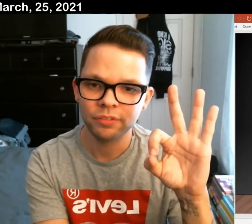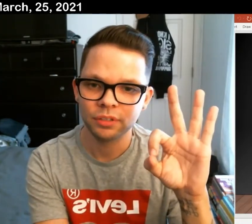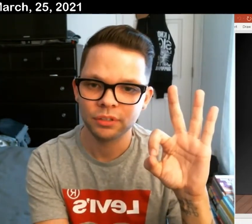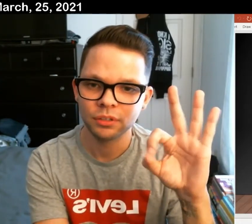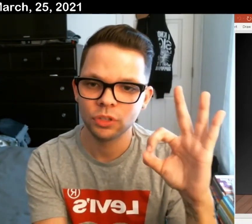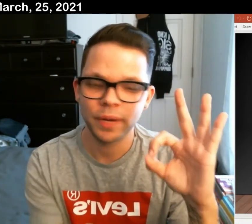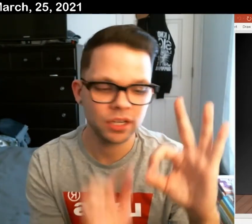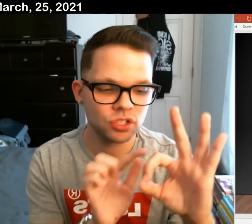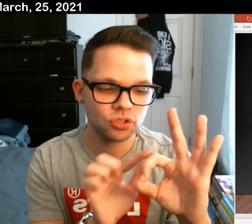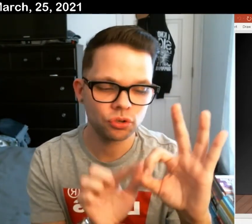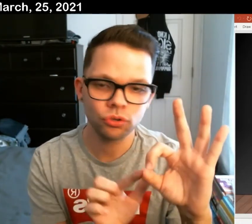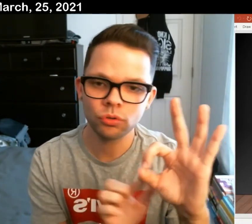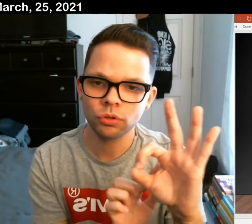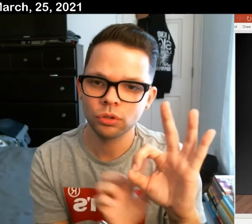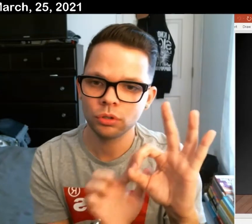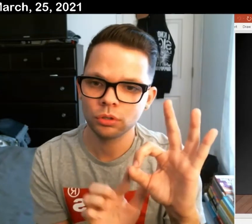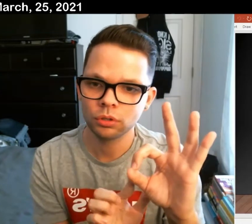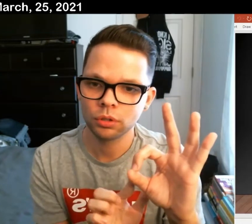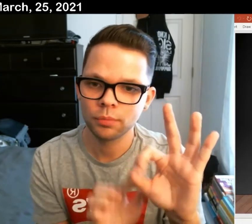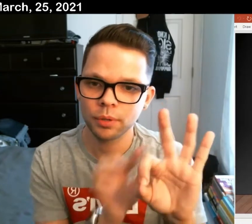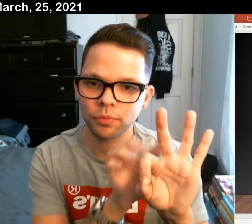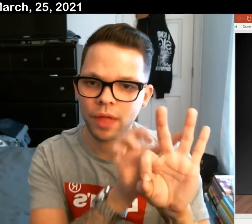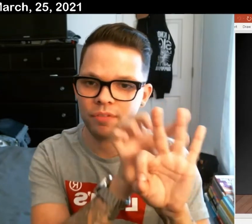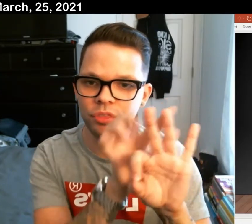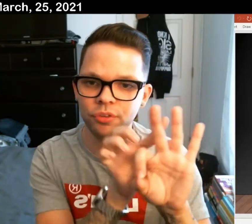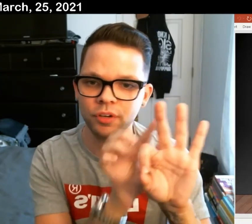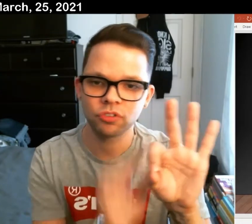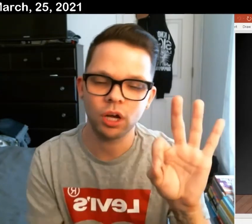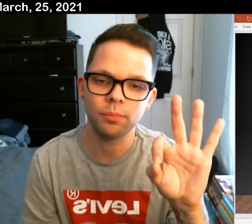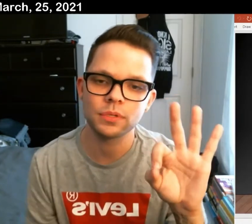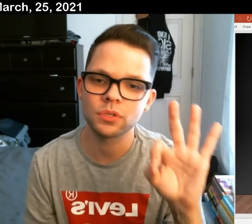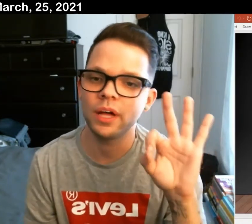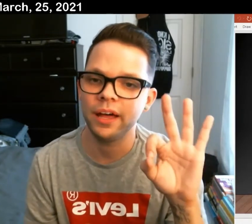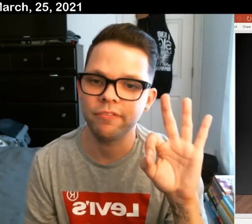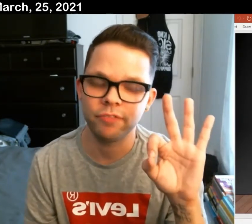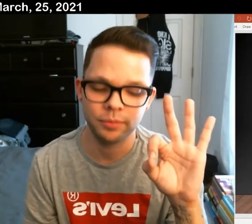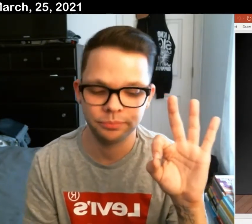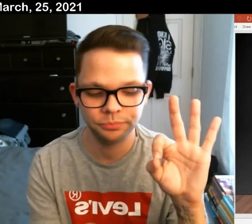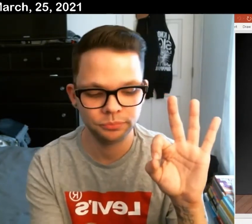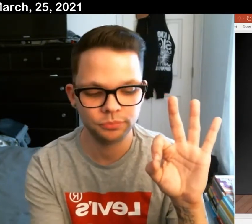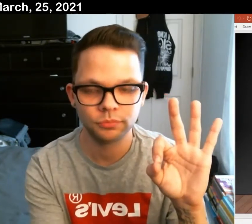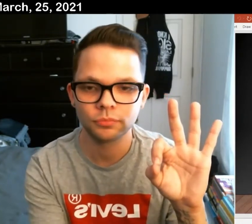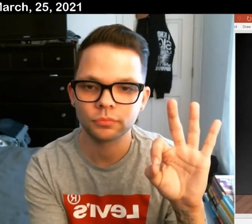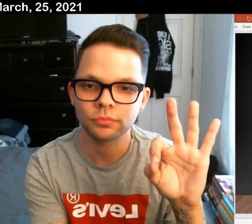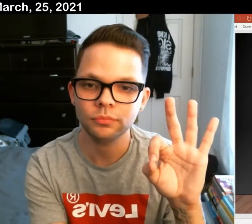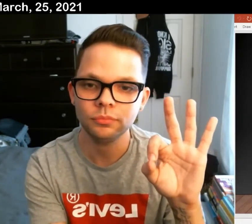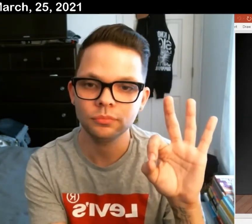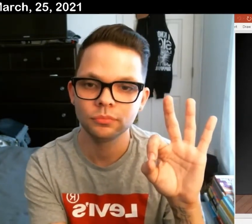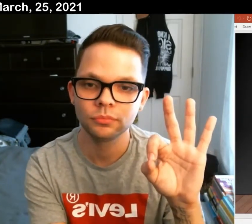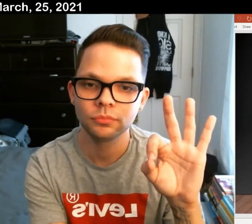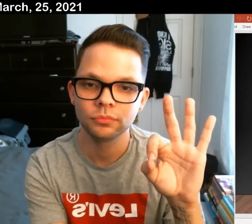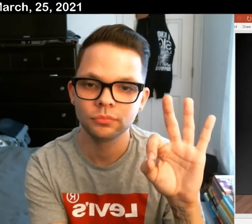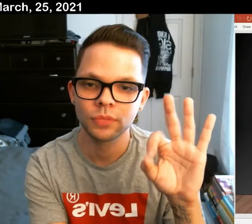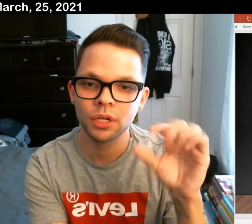F. You're making a circle, but having 3 fingers up. So F.